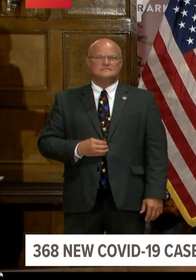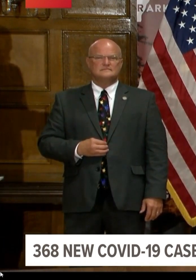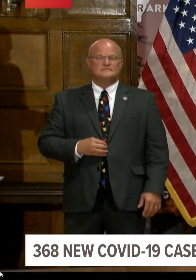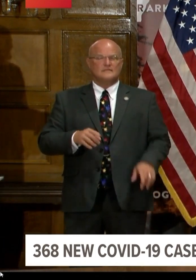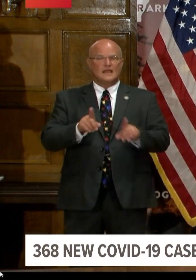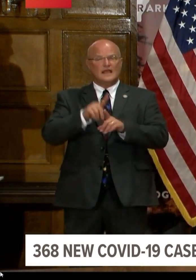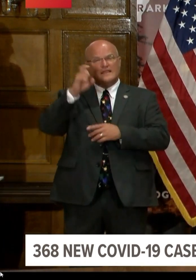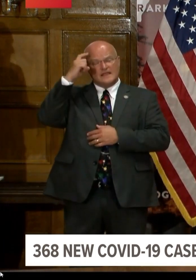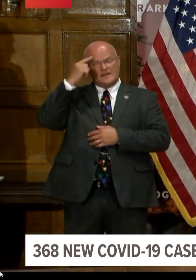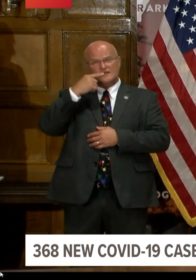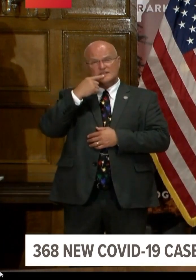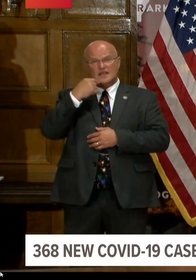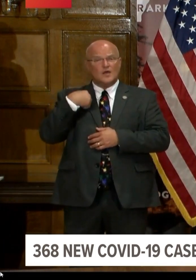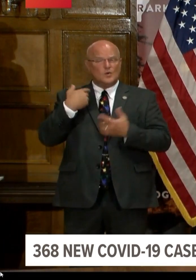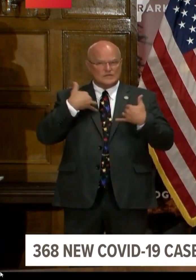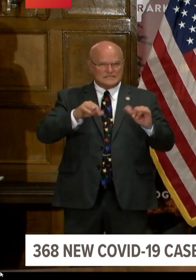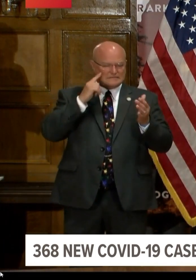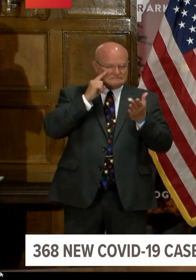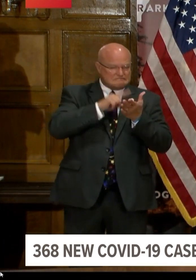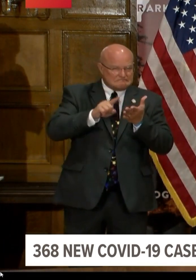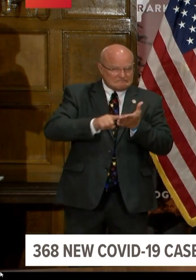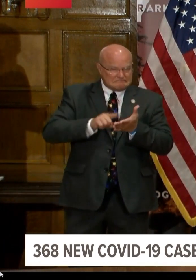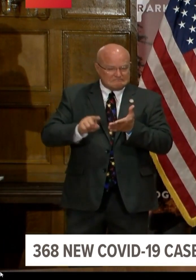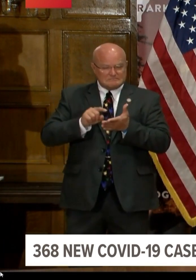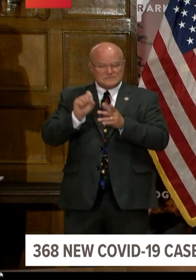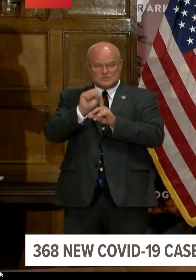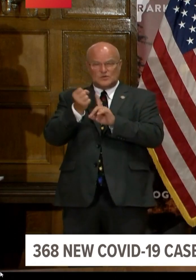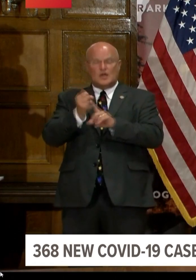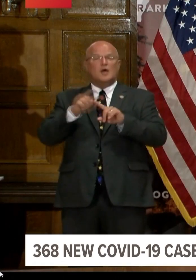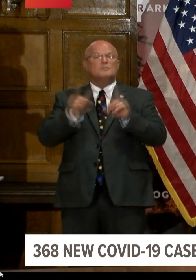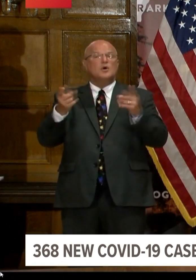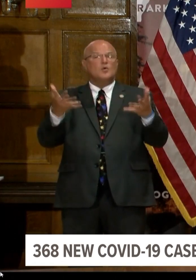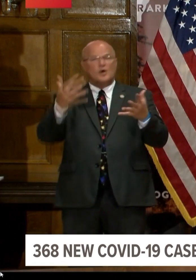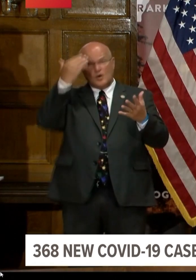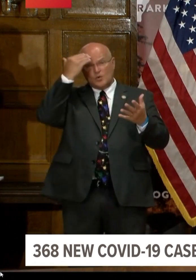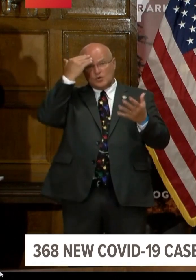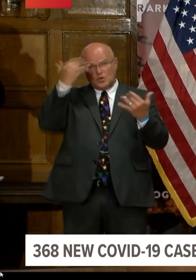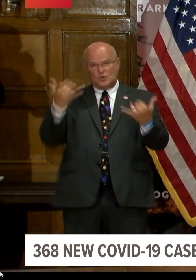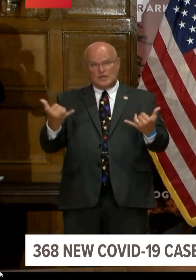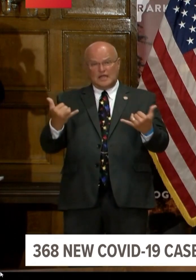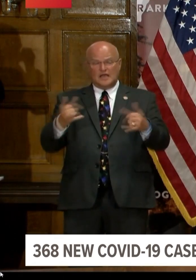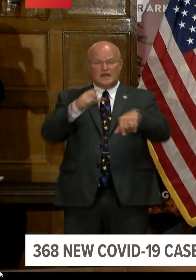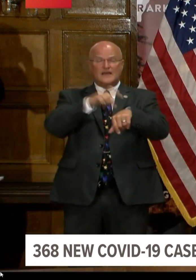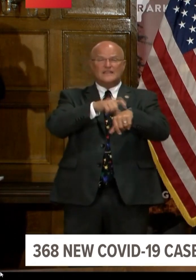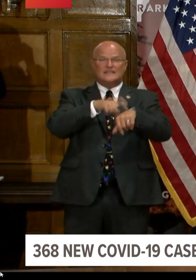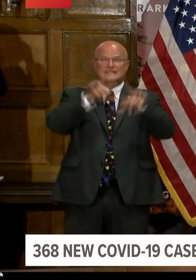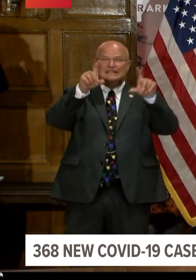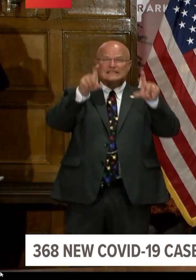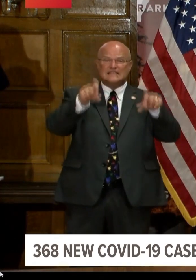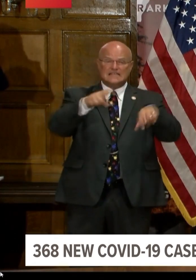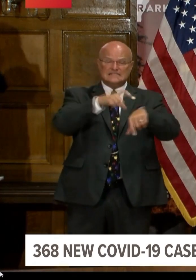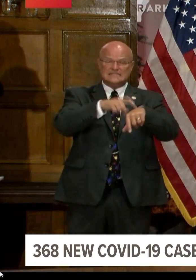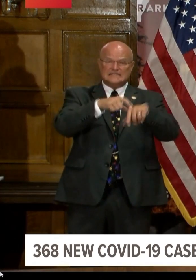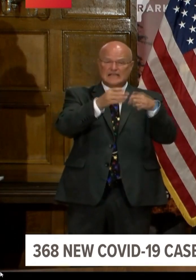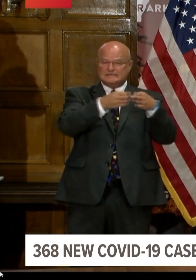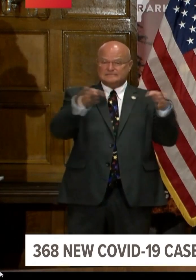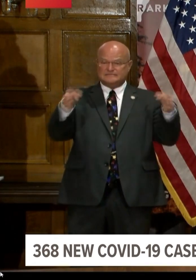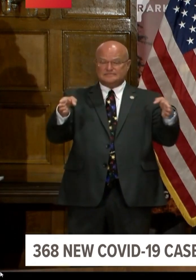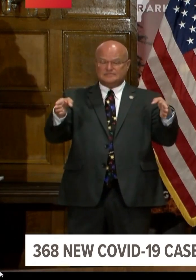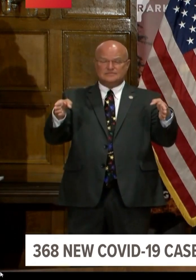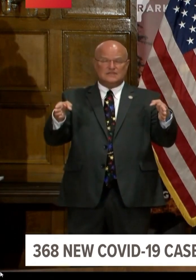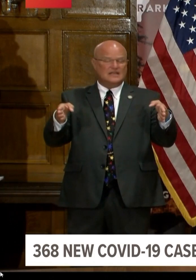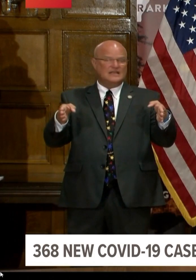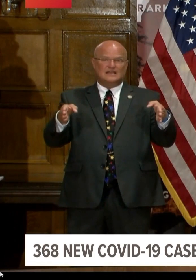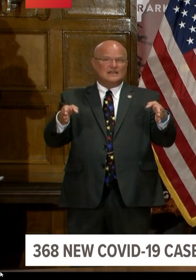As the governor said, we're still checking into that situation, but based on what we know now, the testing time frame would seem to indicate that it